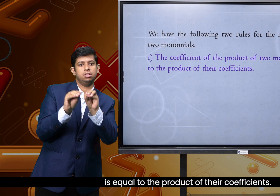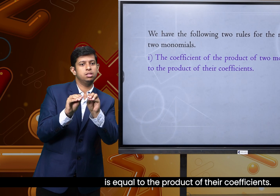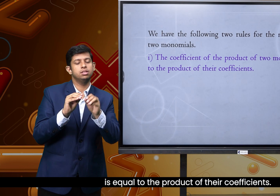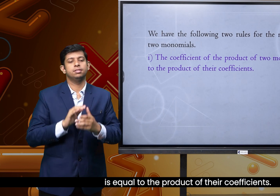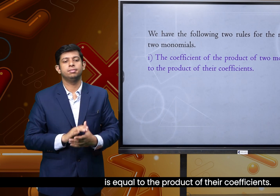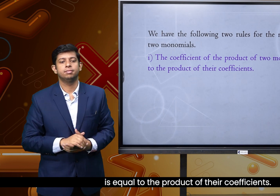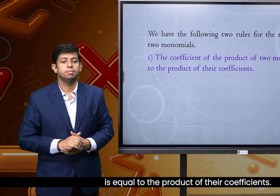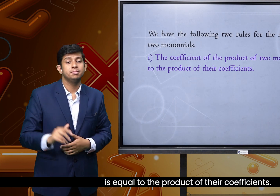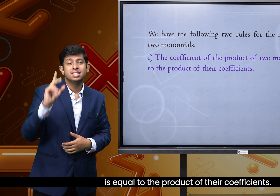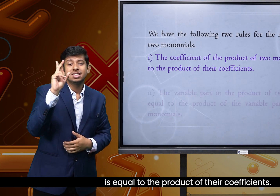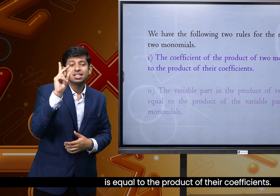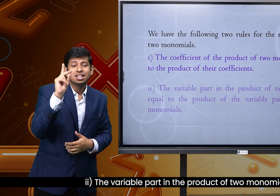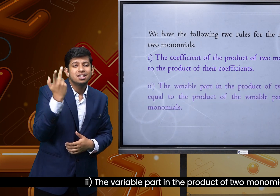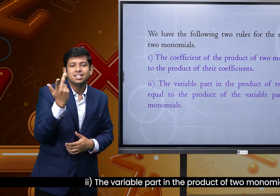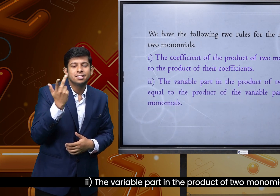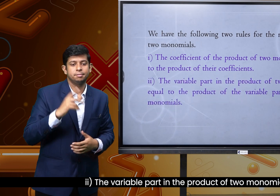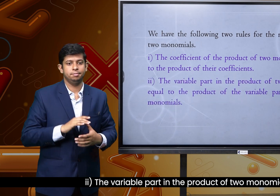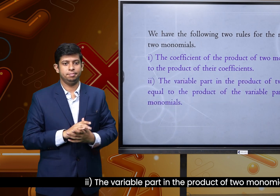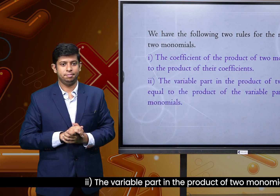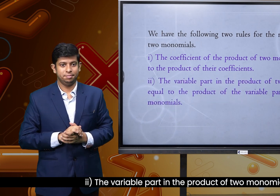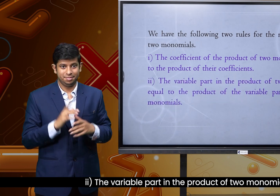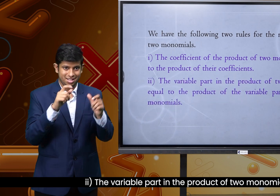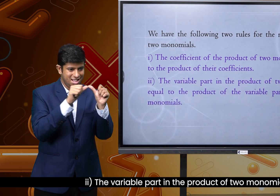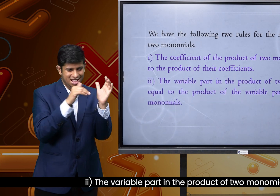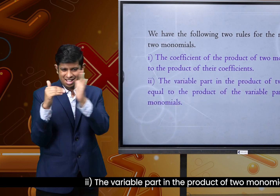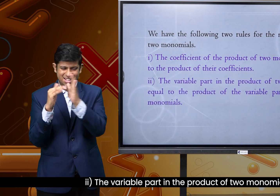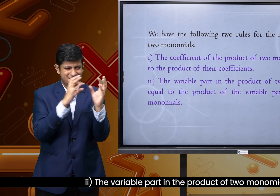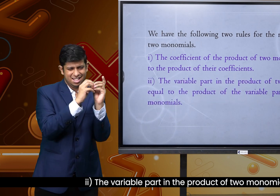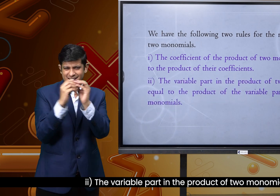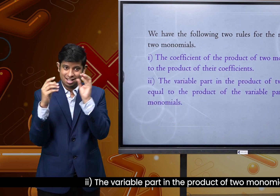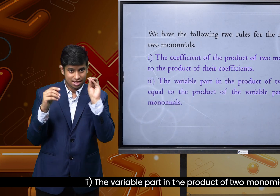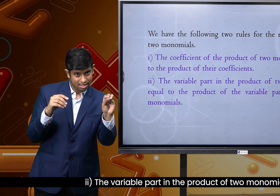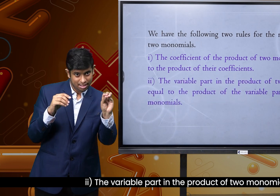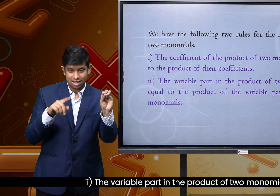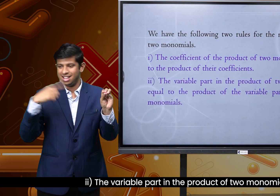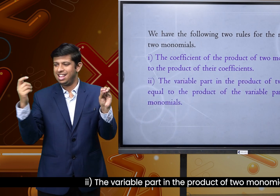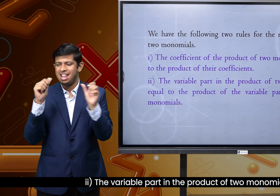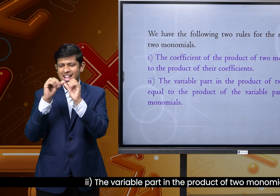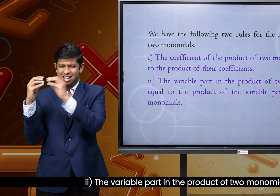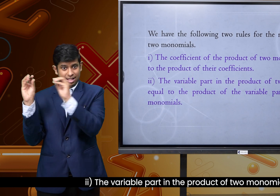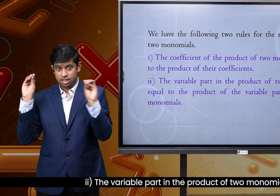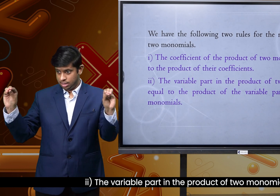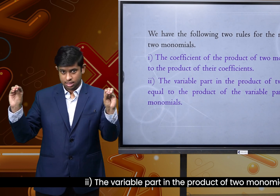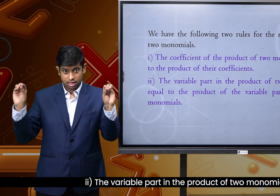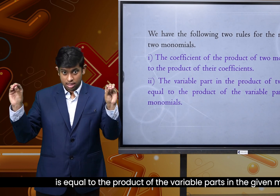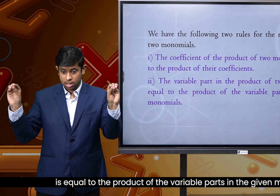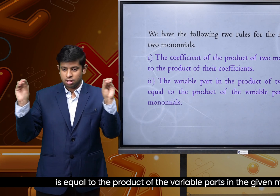coefficients. Second, the variable part in the product of two monomials is equal